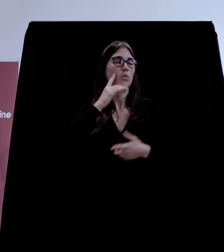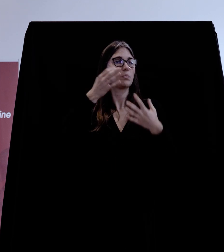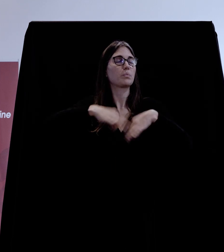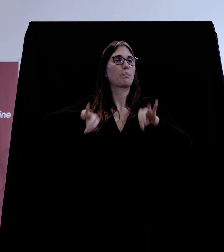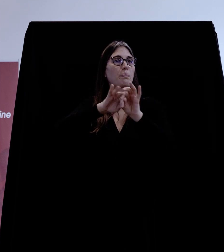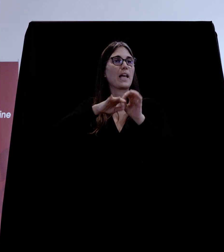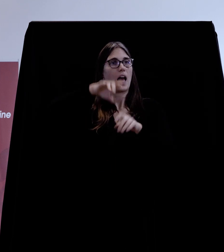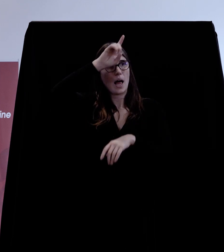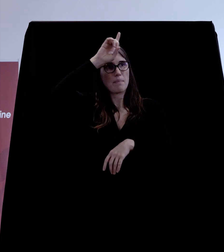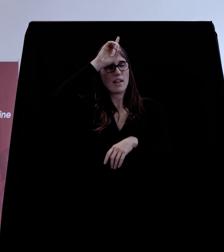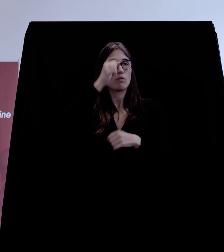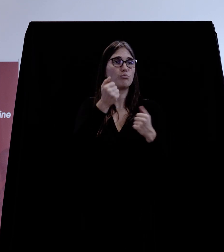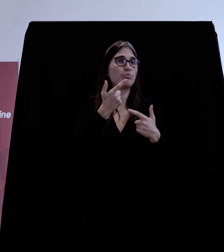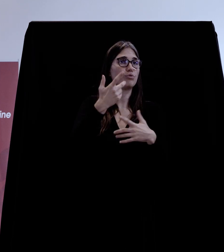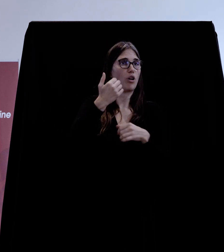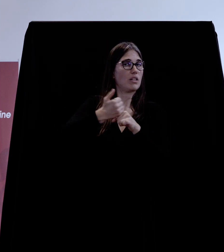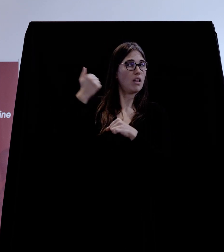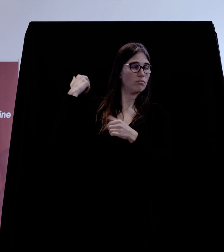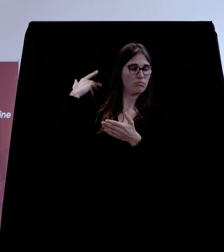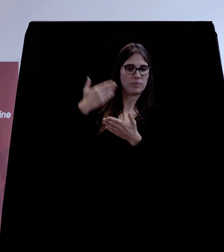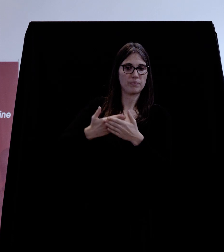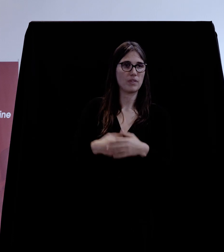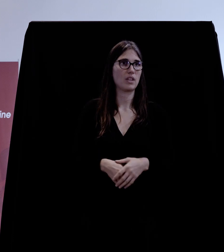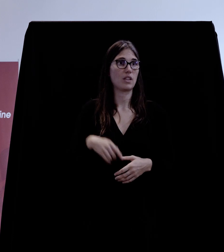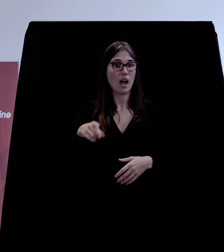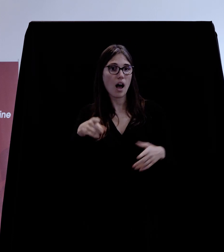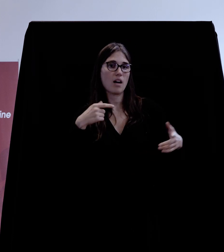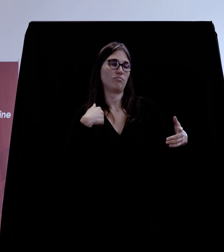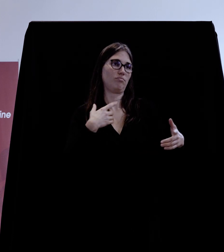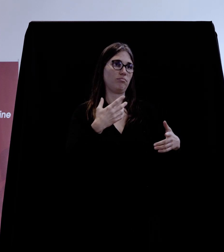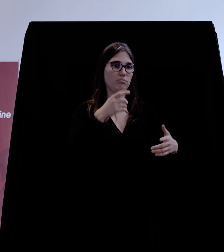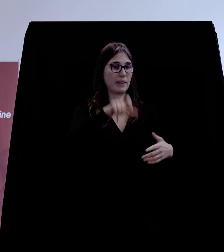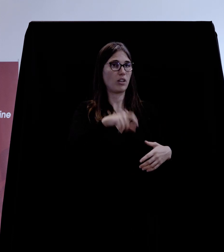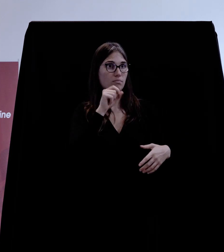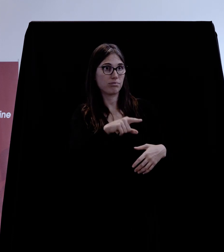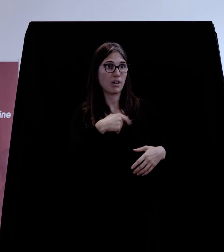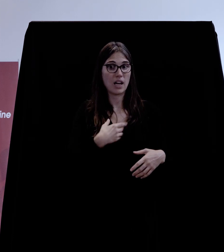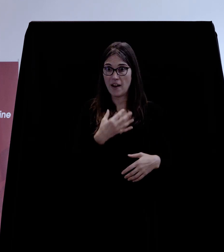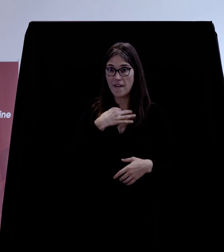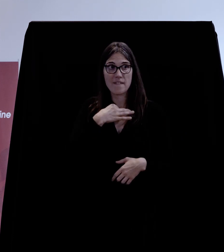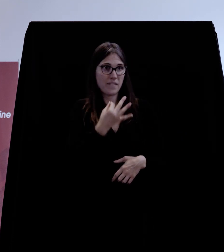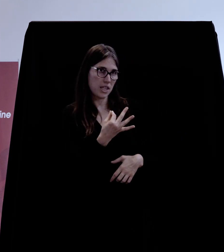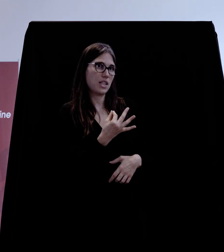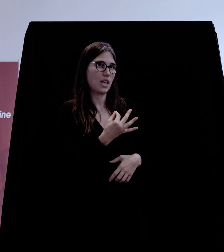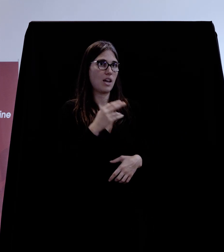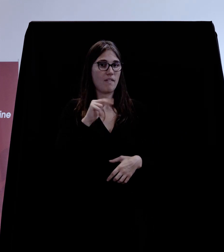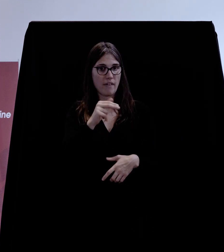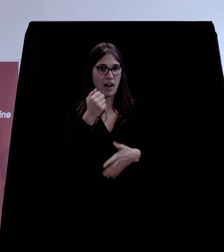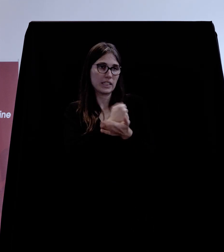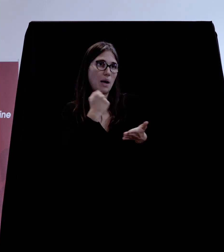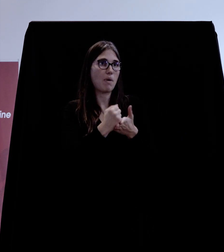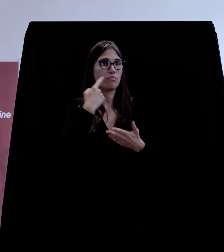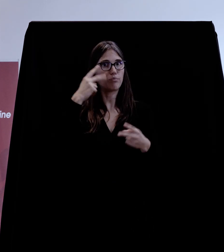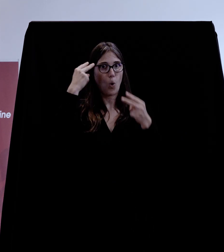"Well, he'll pass." He says, "I know he'll pass. I know he doesn't have autism, but we'll get extra services or something for having